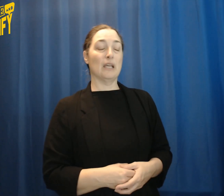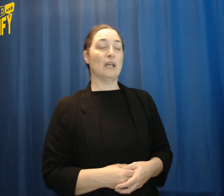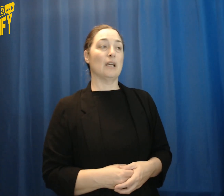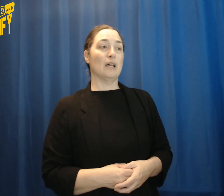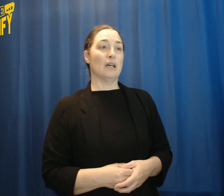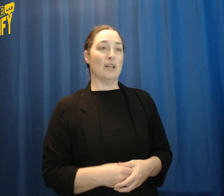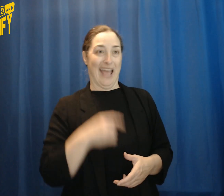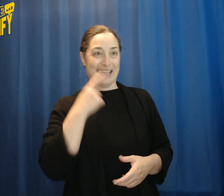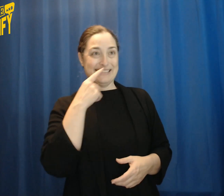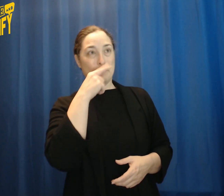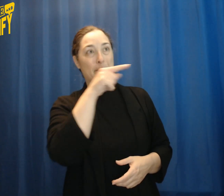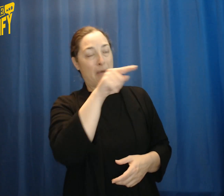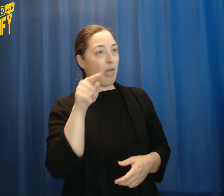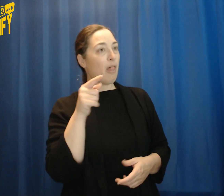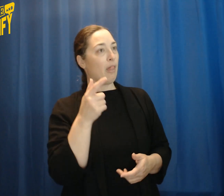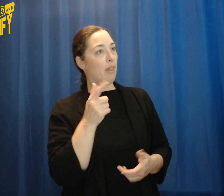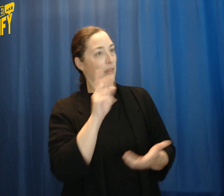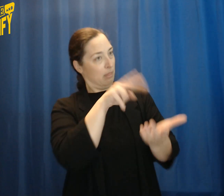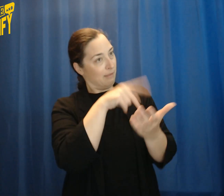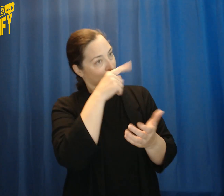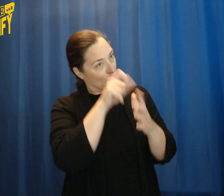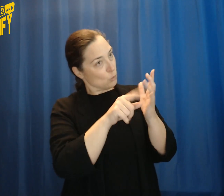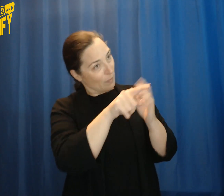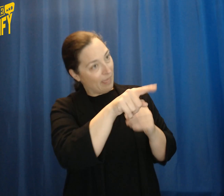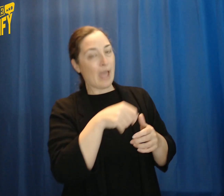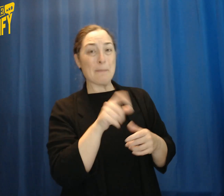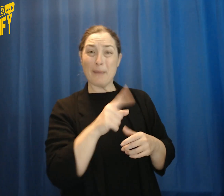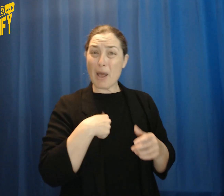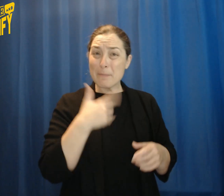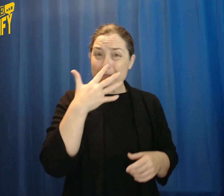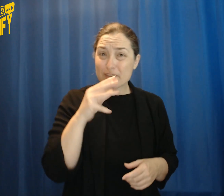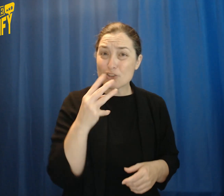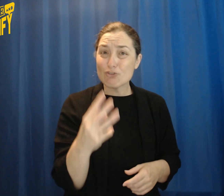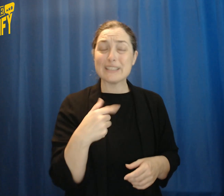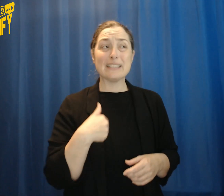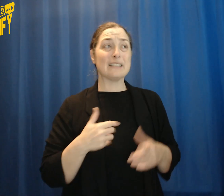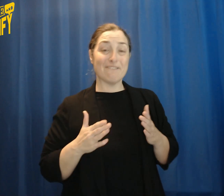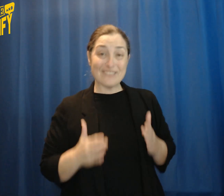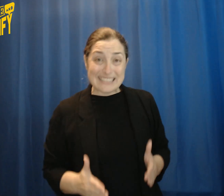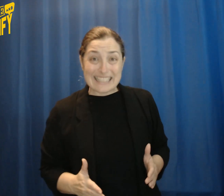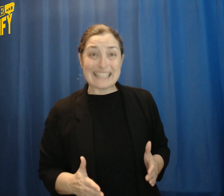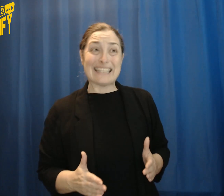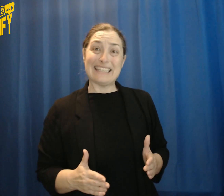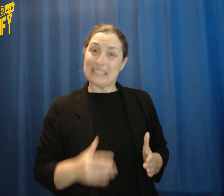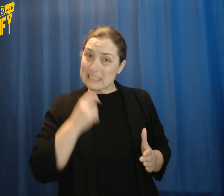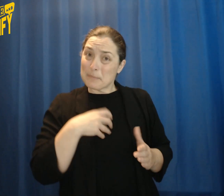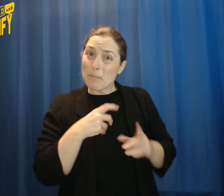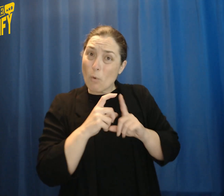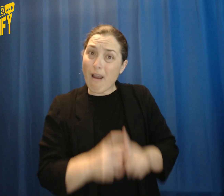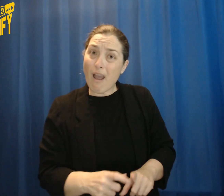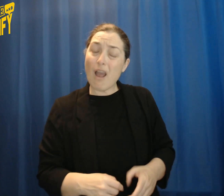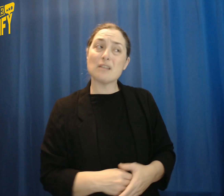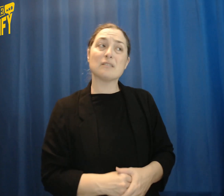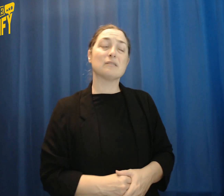I'm 53 now, and physically things are a little bit harder. So I just have to be